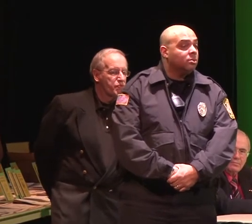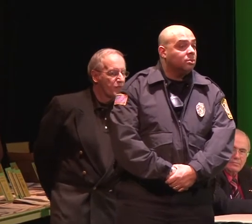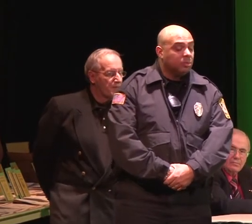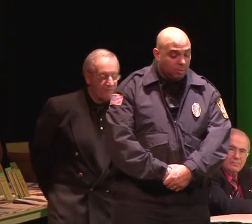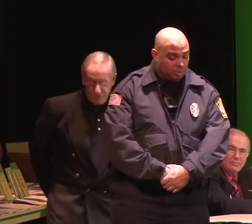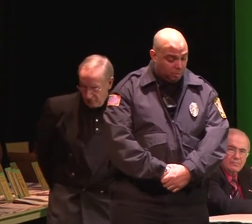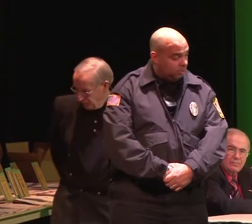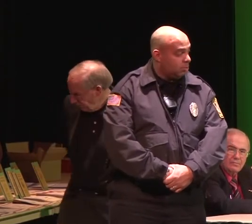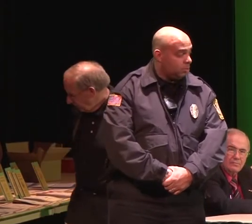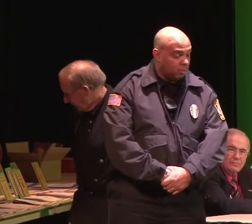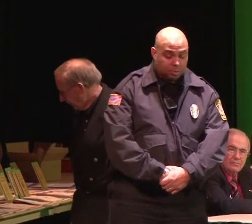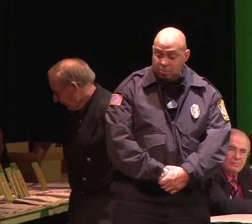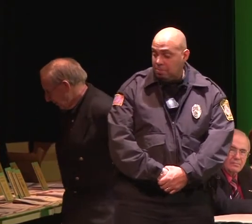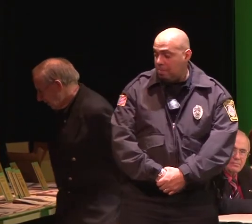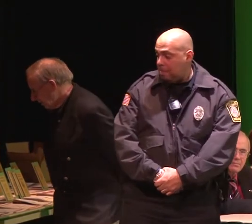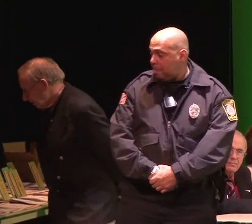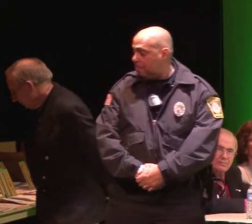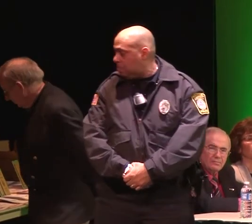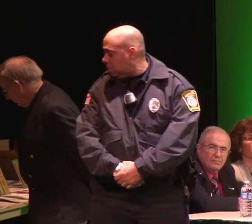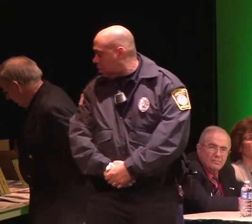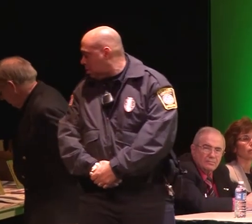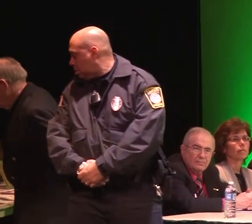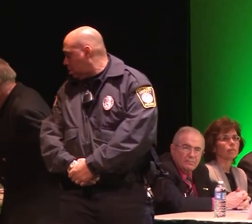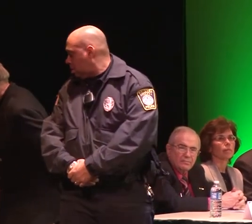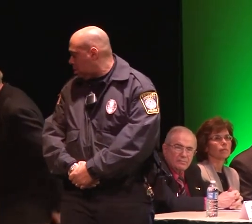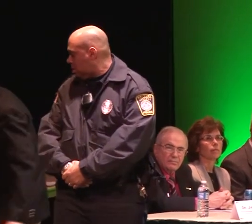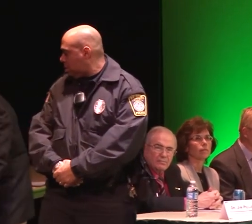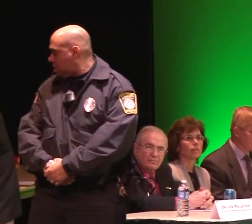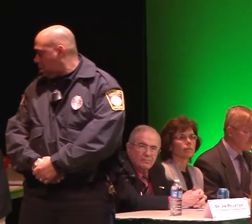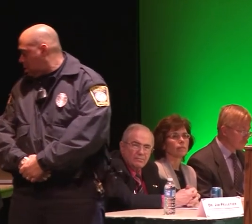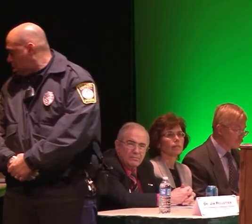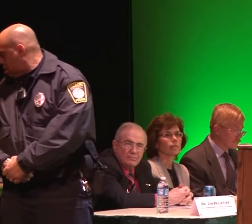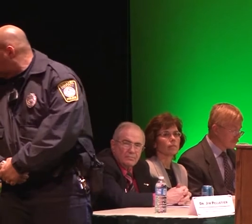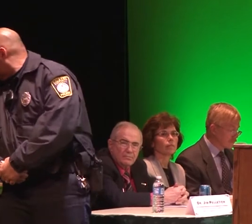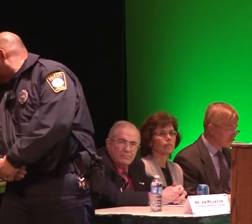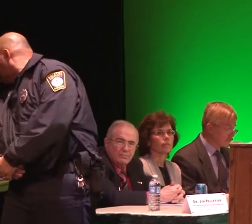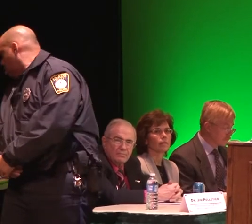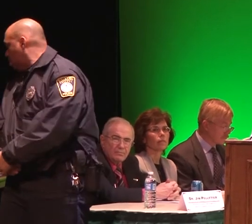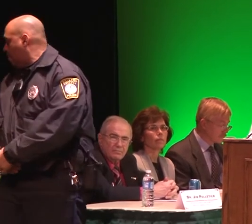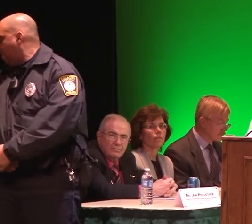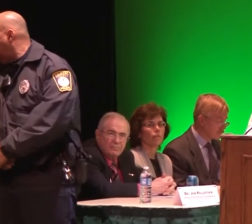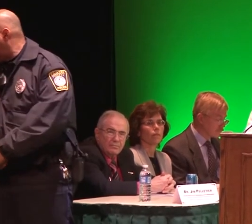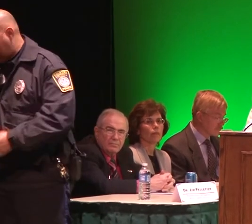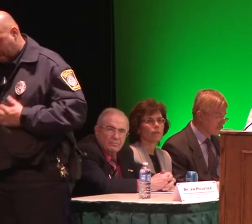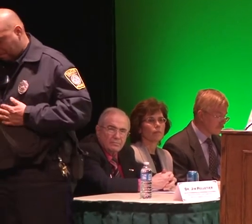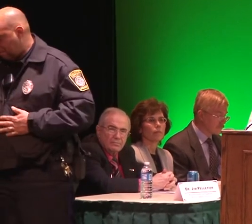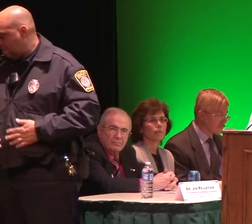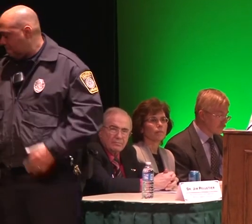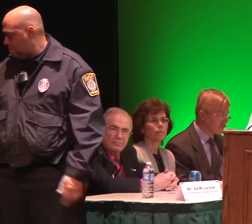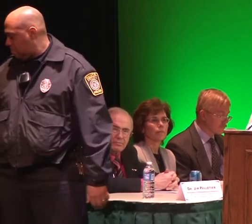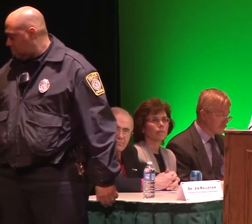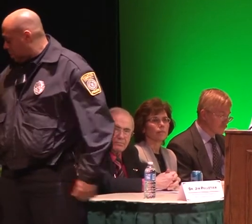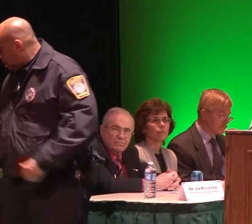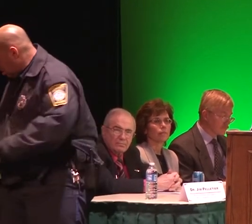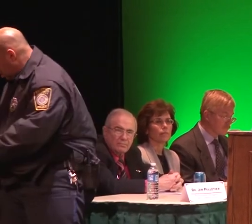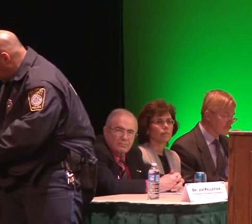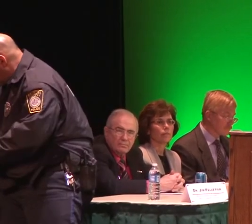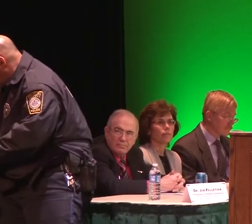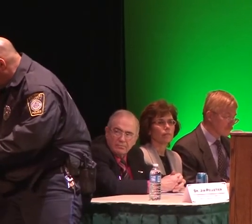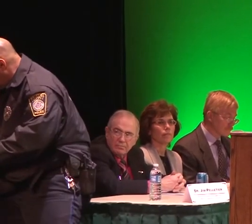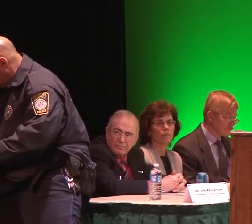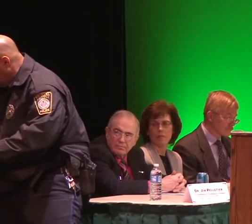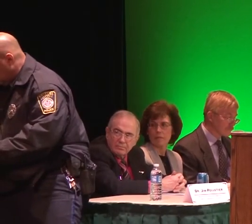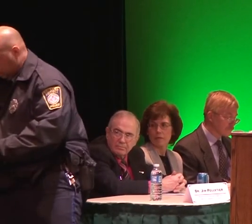I have four junior division awards to present, and each of them is offered in